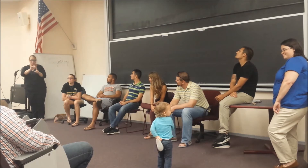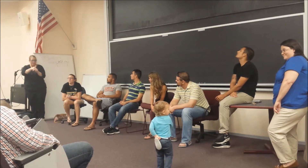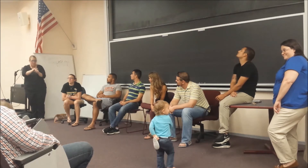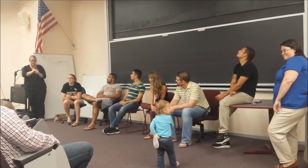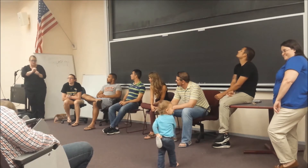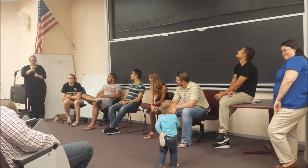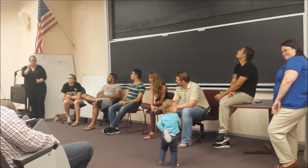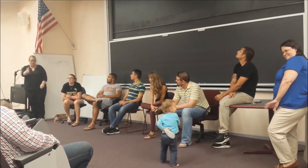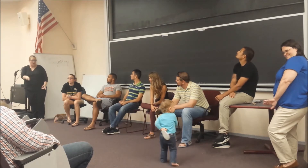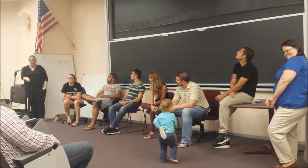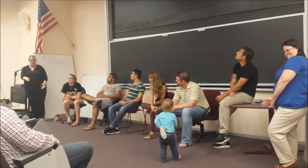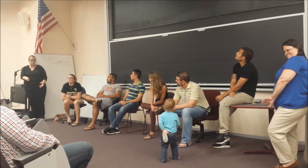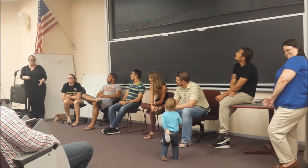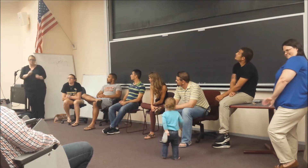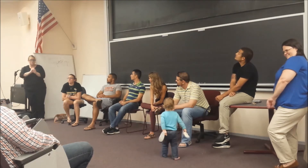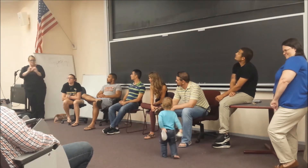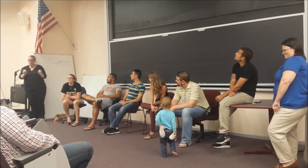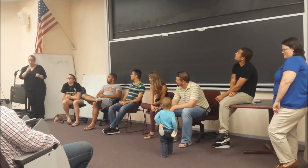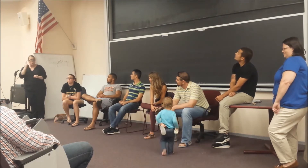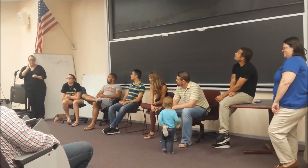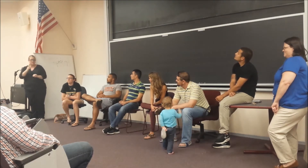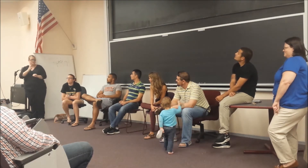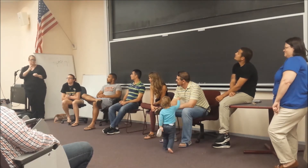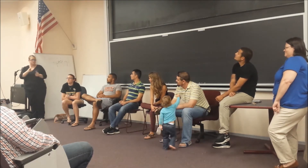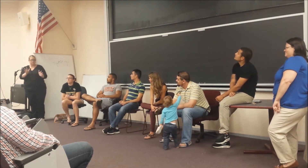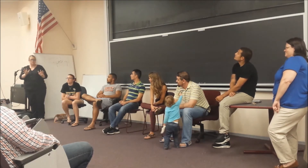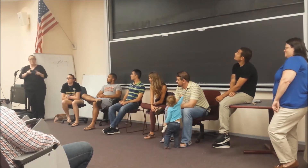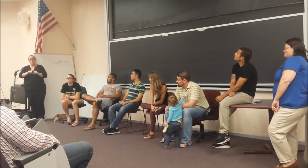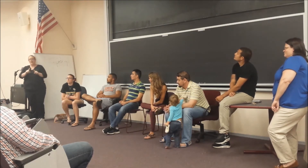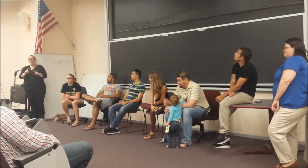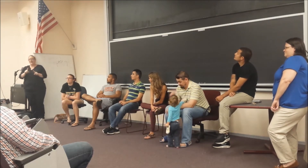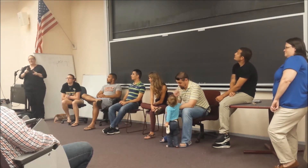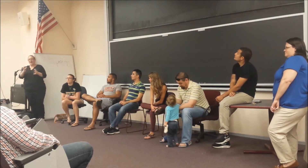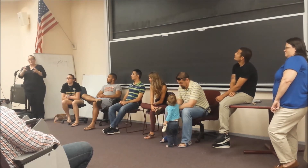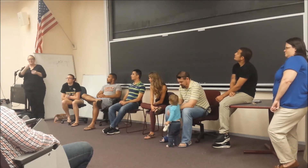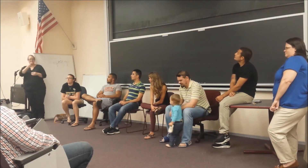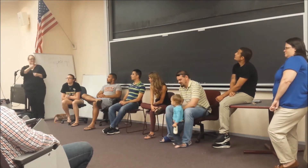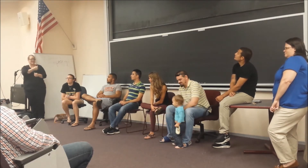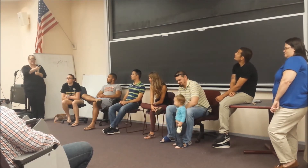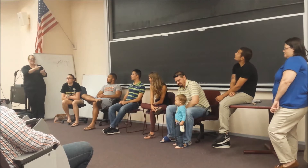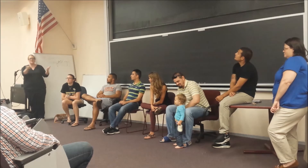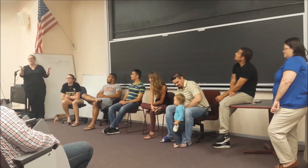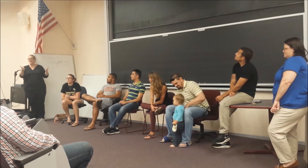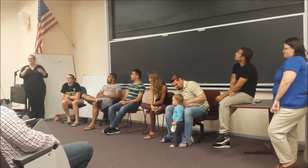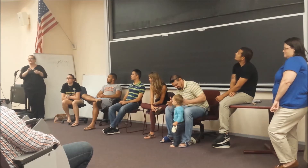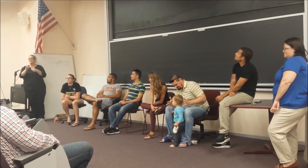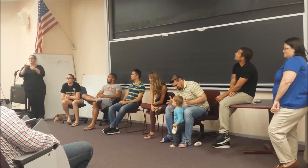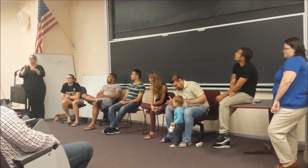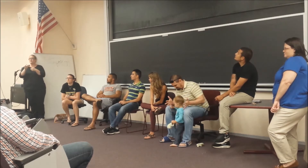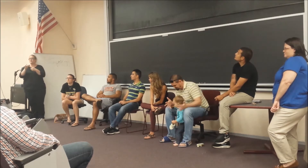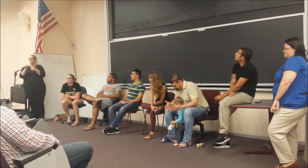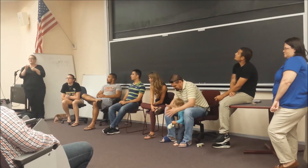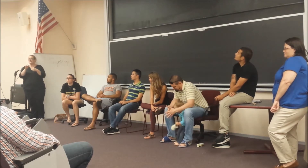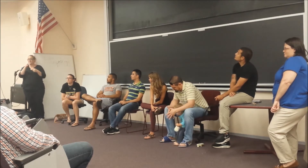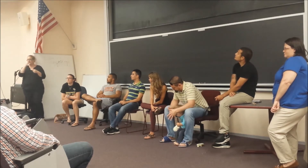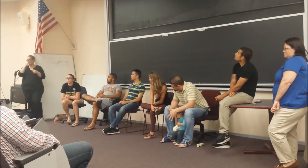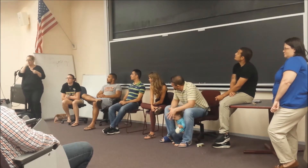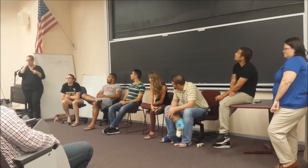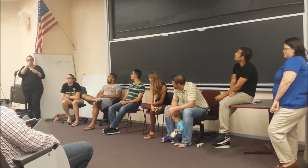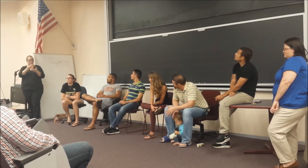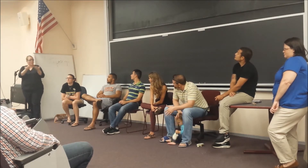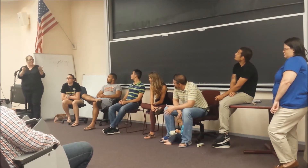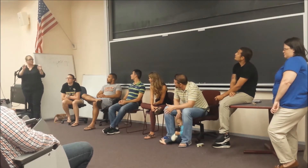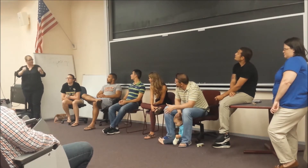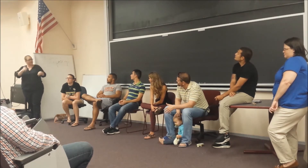should, for whatever reasons. But with that, I want to say to all of you, especially the ones who can